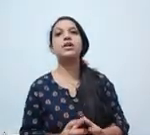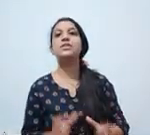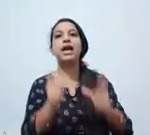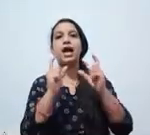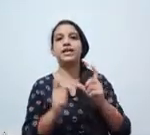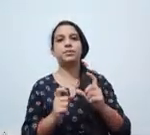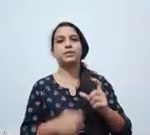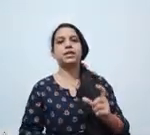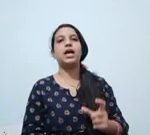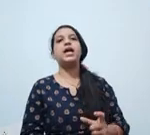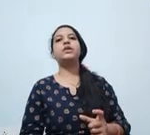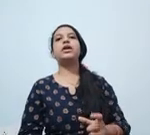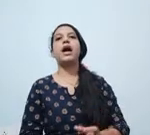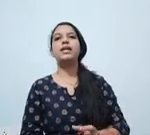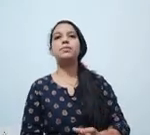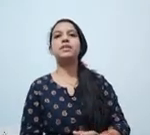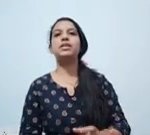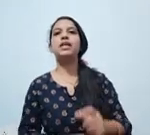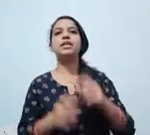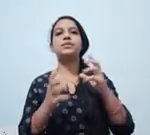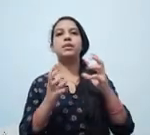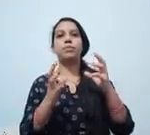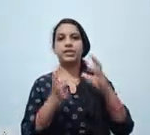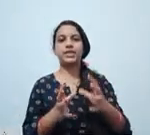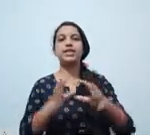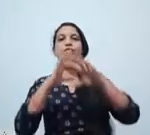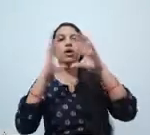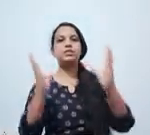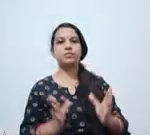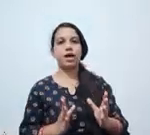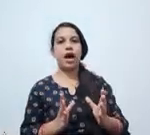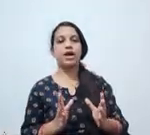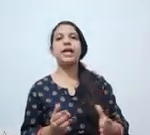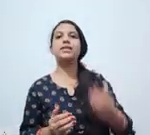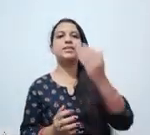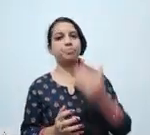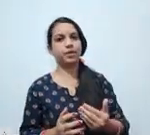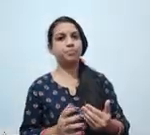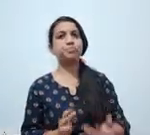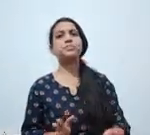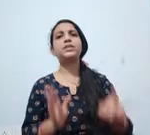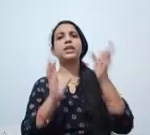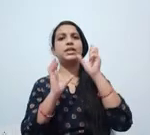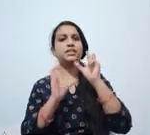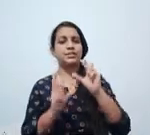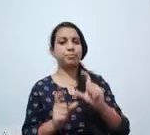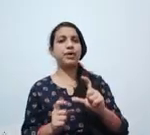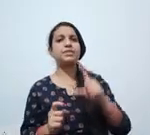the cardiac muscle. Now the cardiac muscle is present in the walls of the heart and the septum. The septum is that